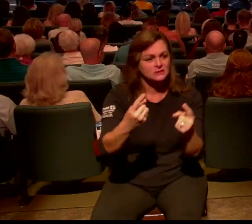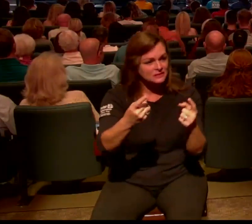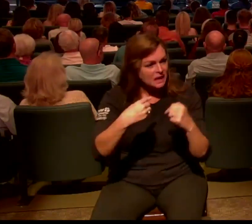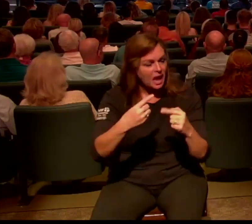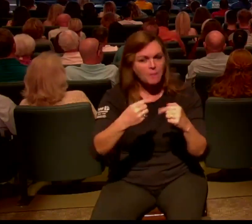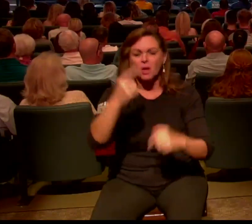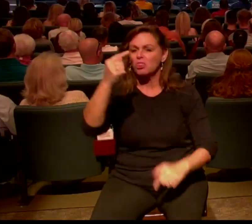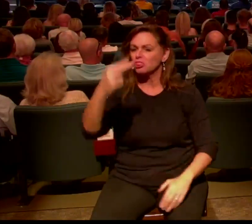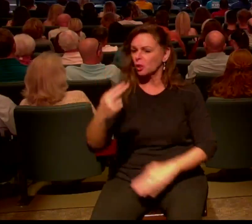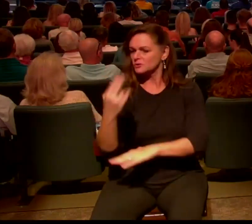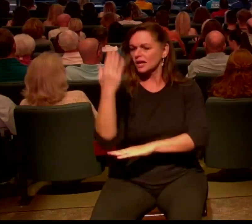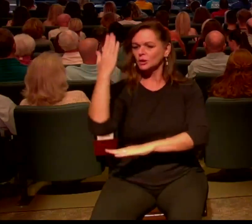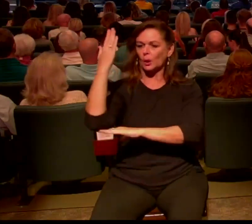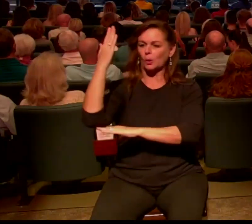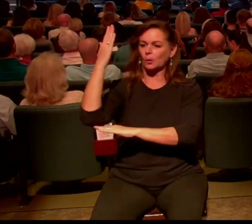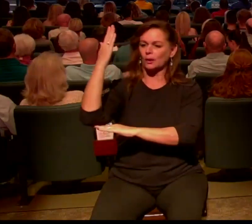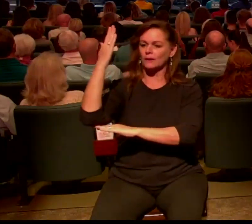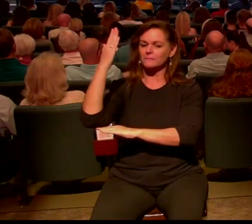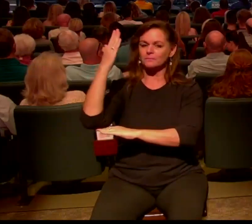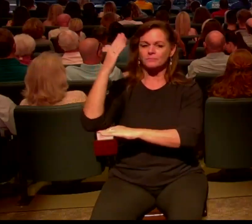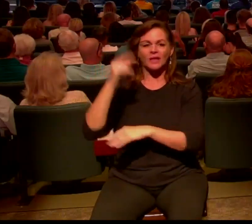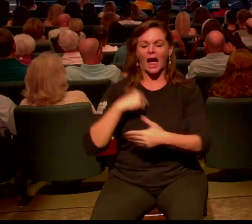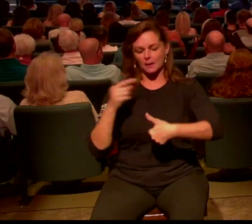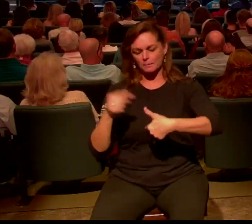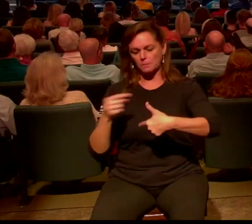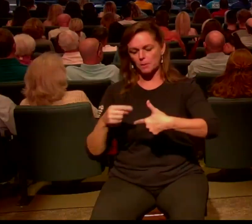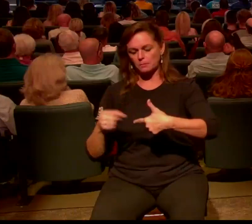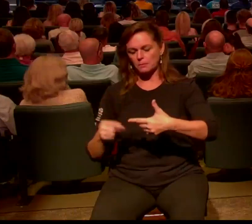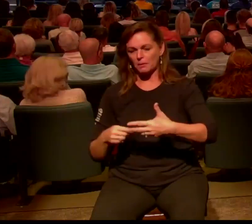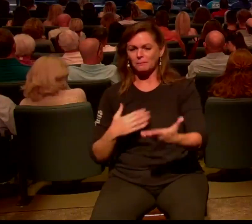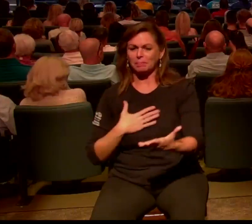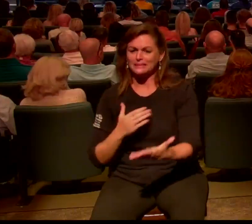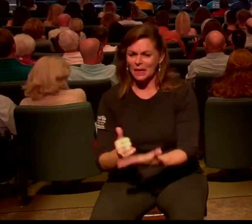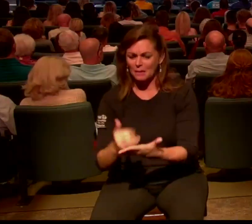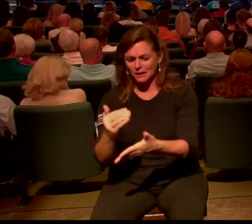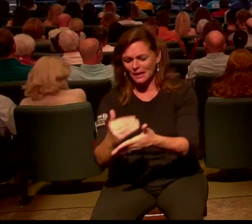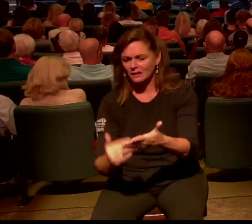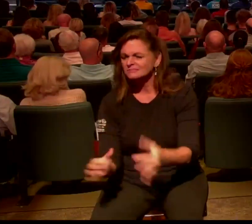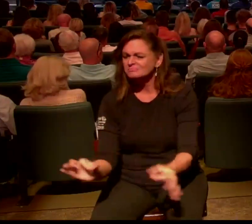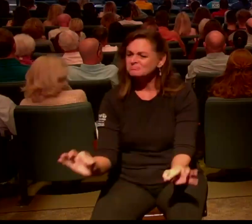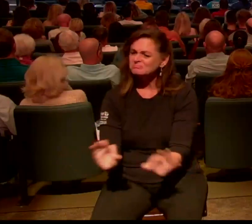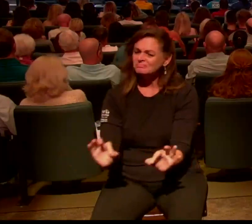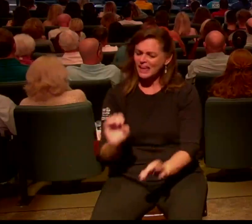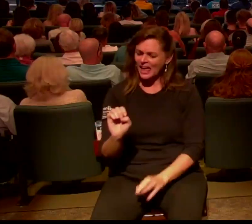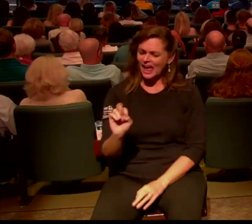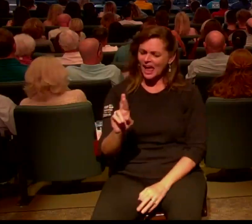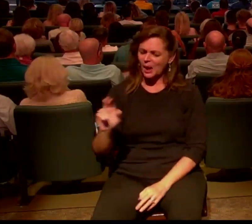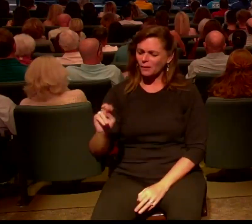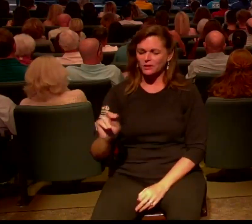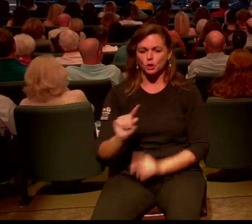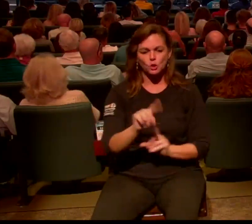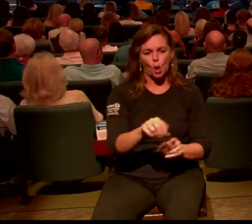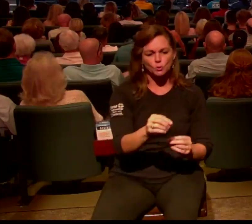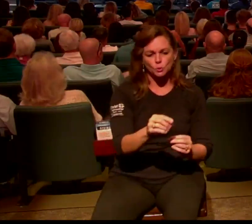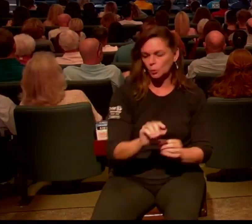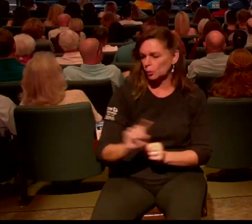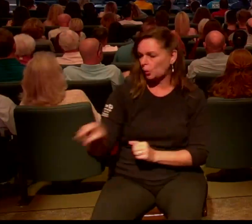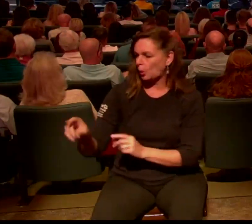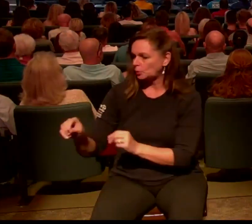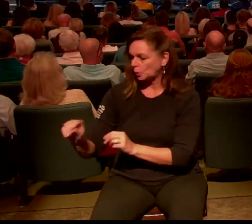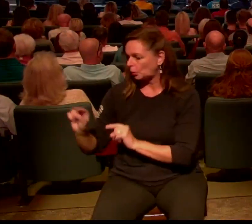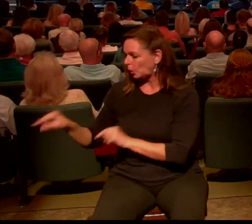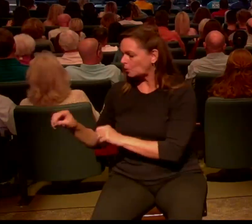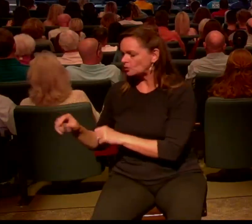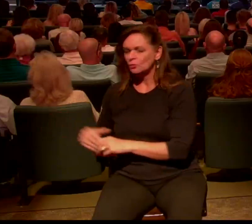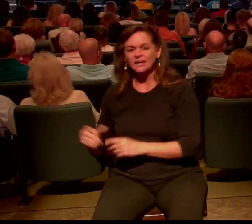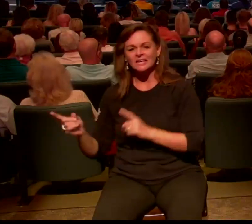Every Thursday at noon, I would have a bunch of stuff that I needed him to do, just mundane errands. And he'd come by, and